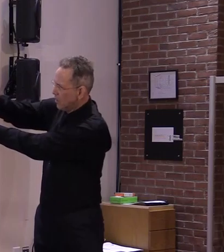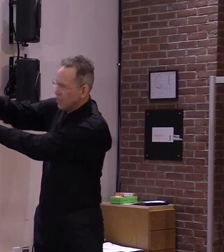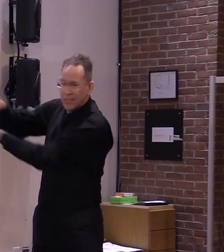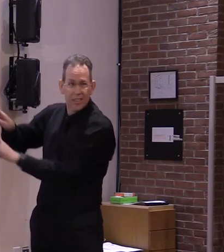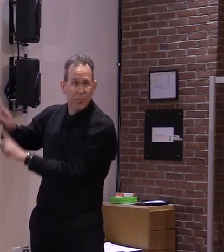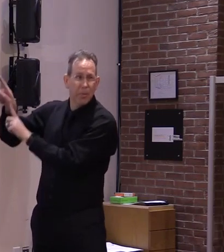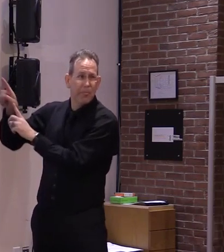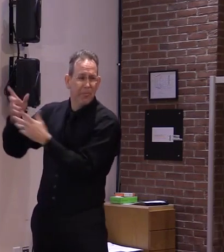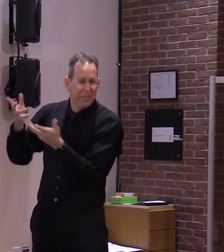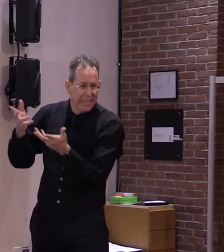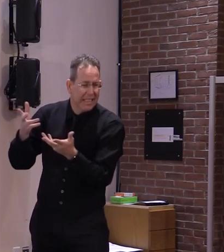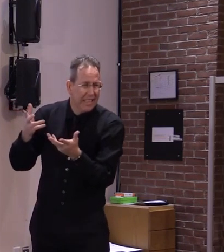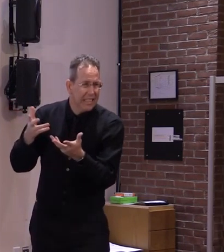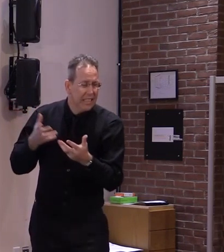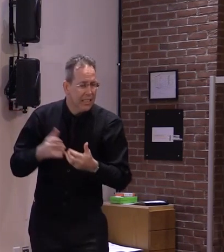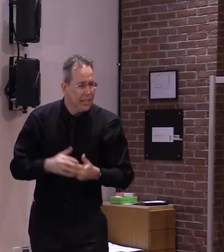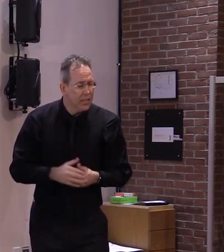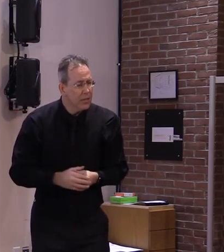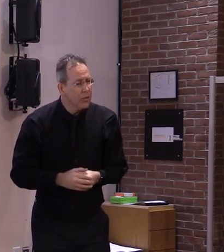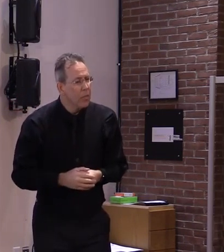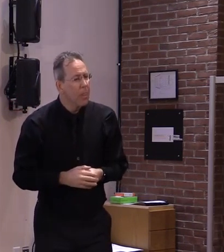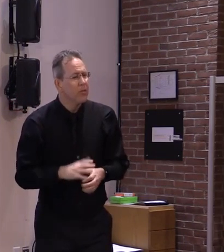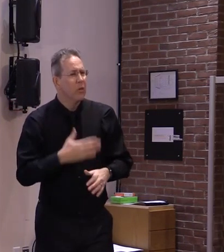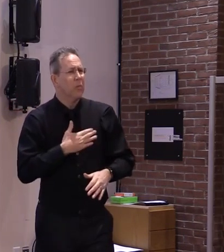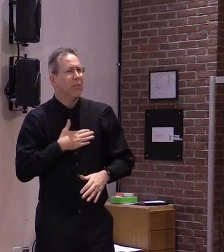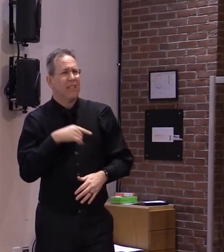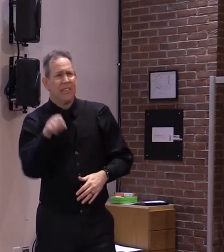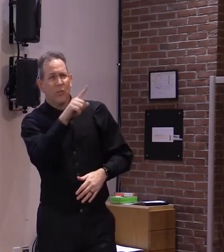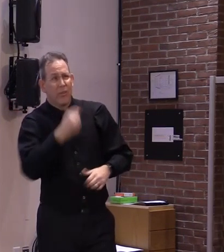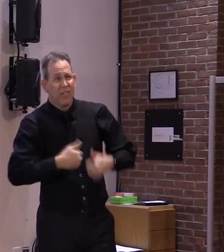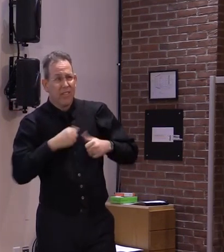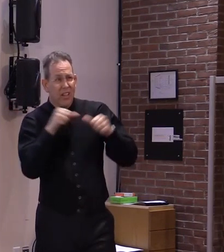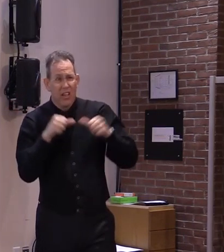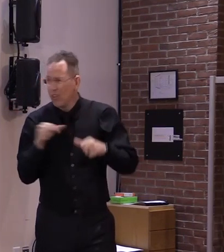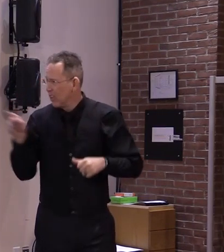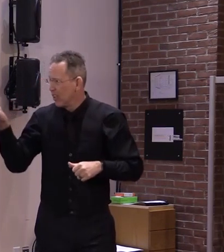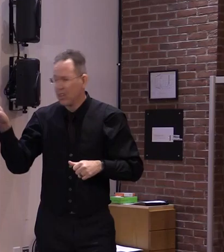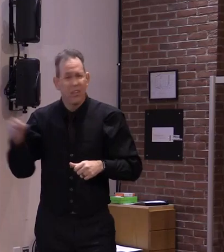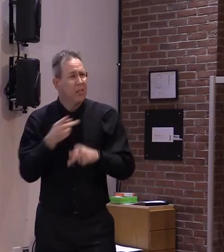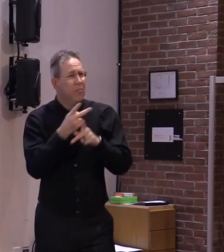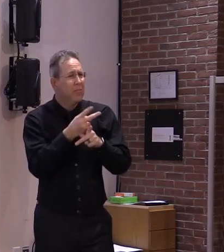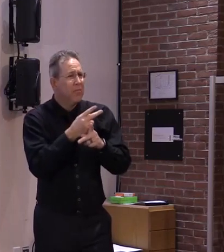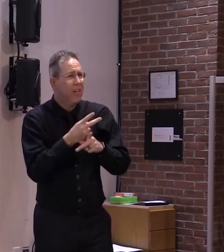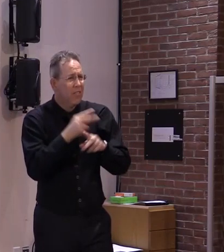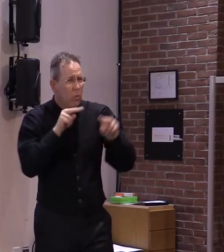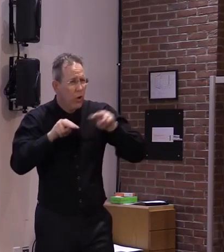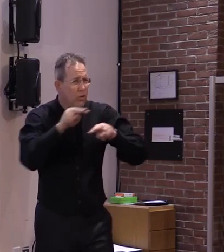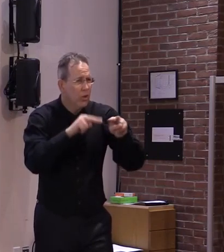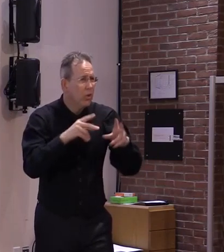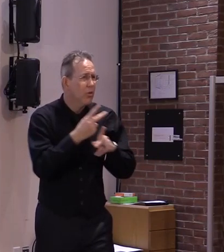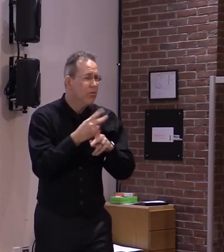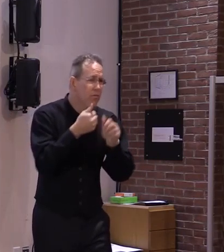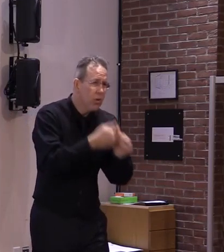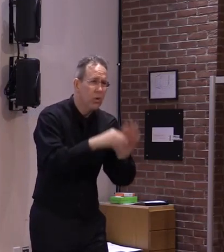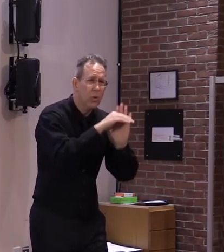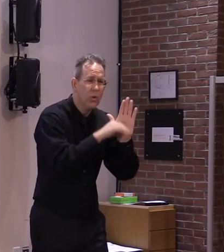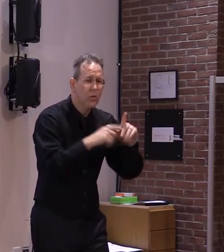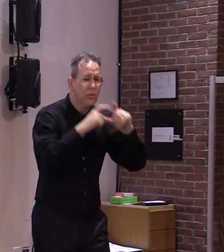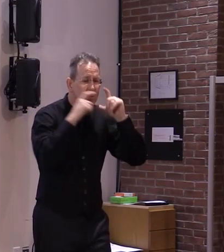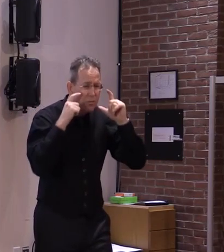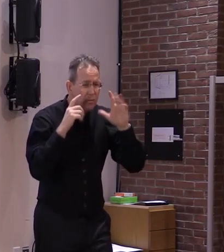guidelines seriously, but certainly these four counties where cases are more elevated than the rest of the state should certainly be following the